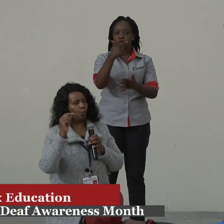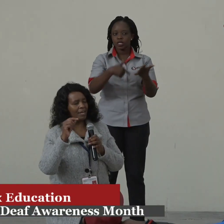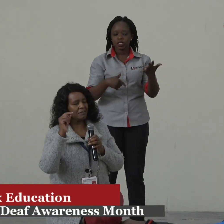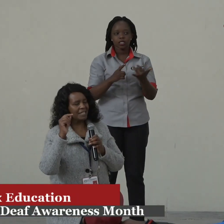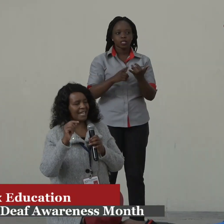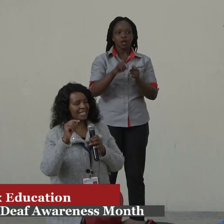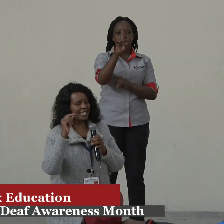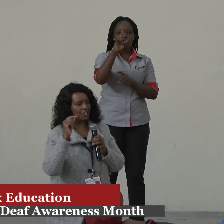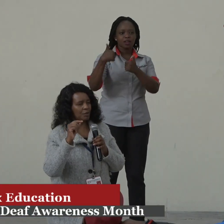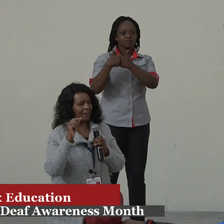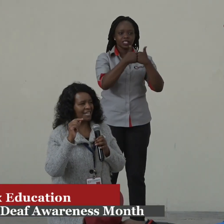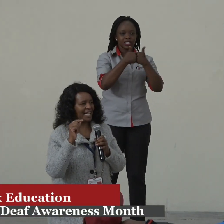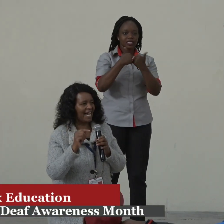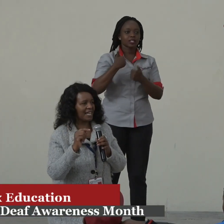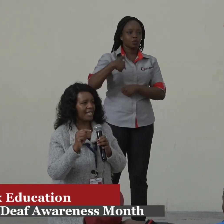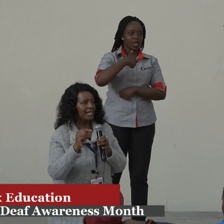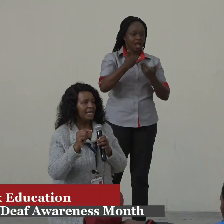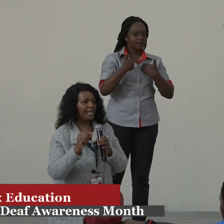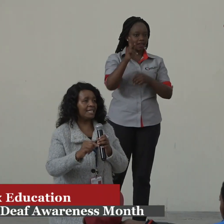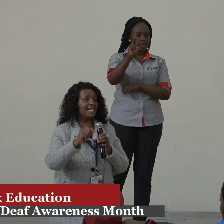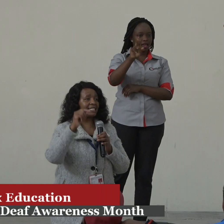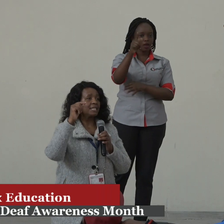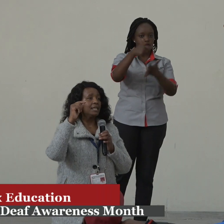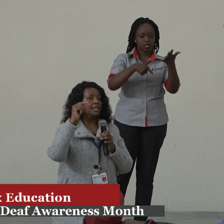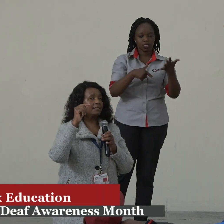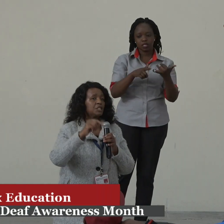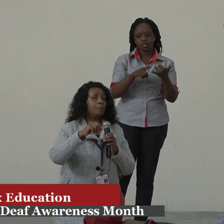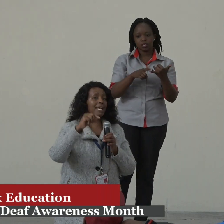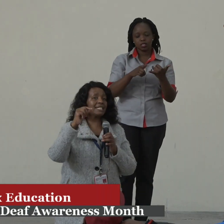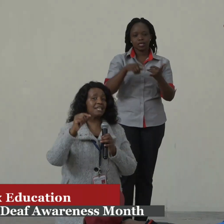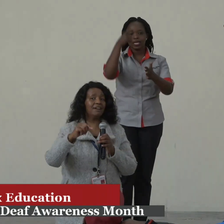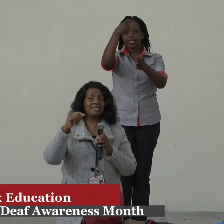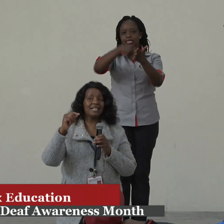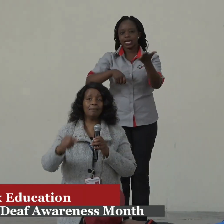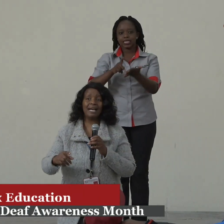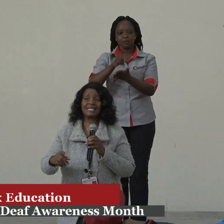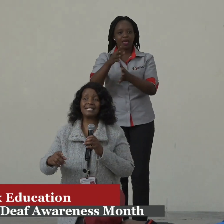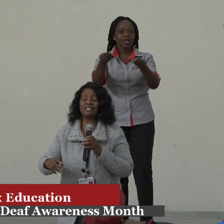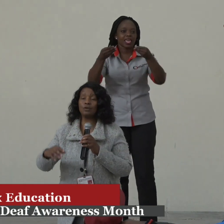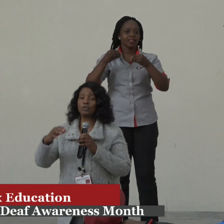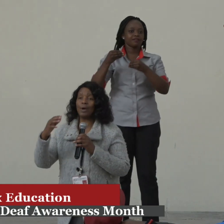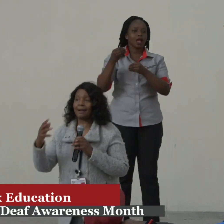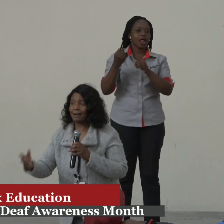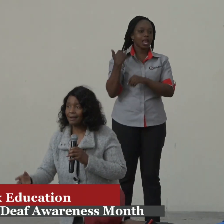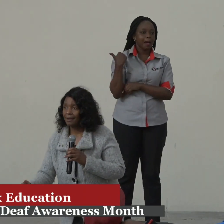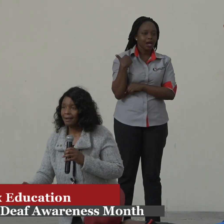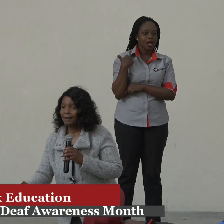That one of the challenges that we have in KRA is that taxpayers give us numbers that don't